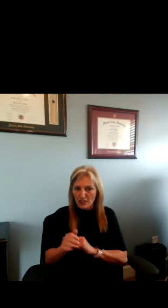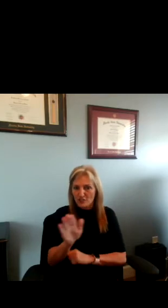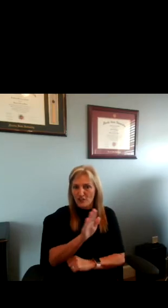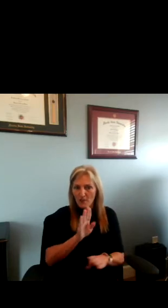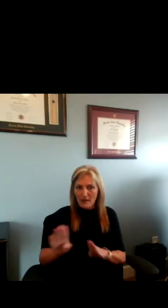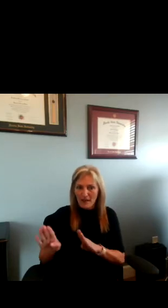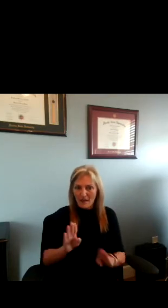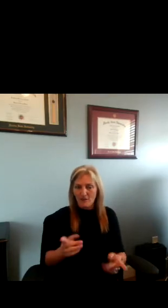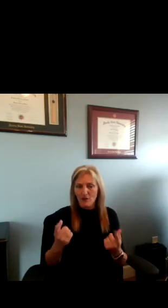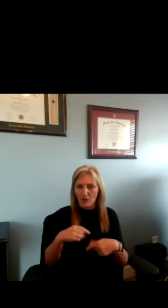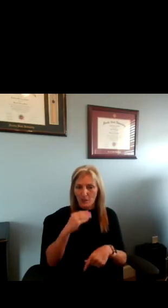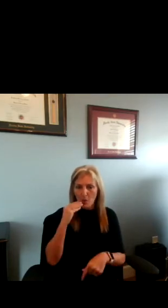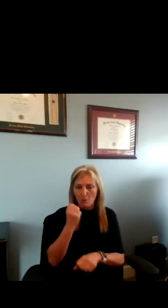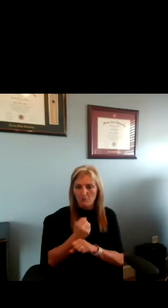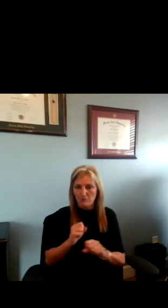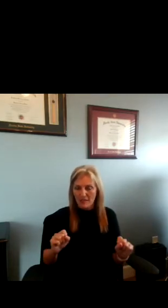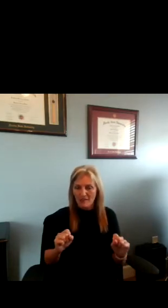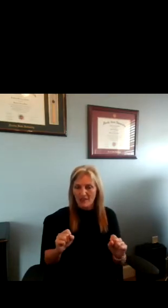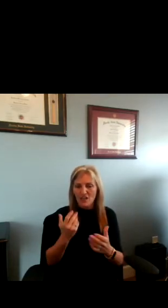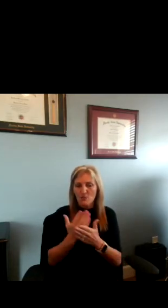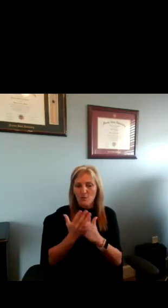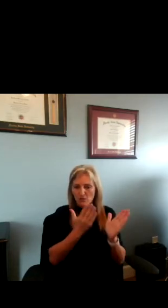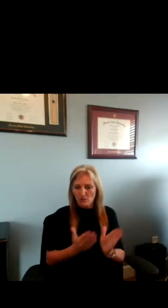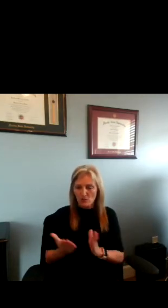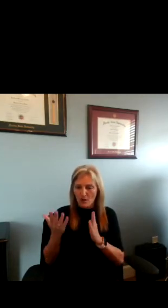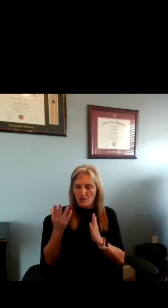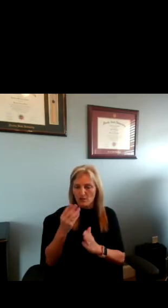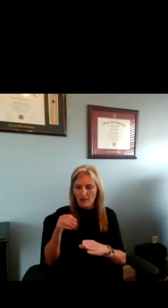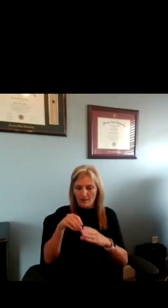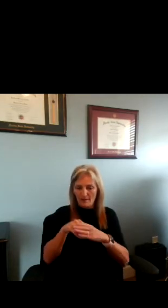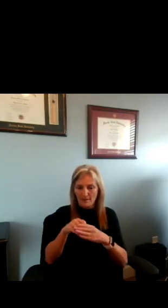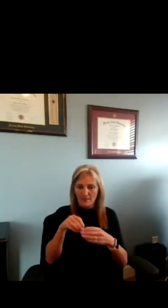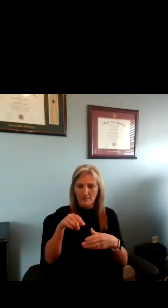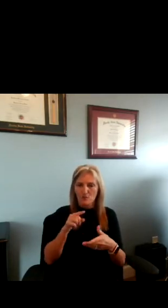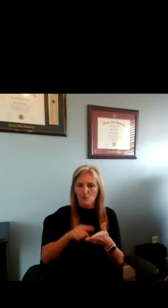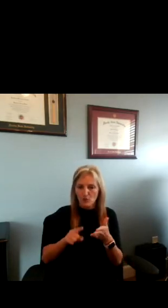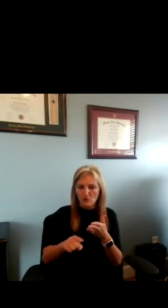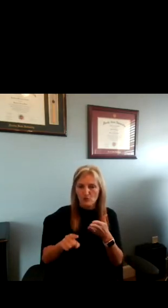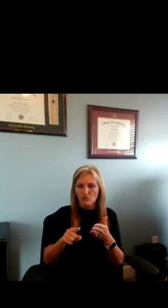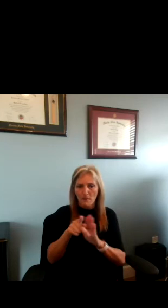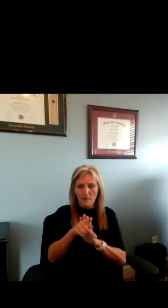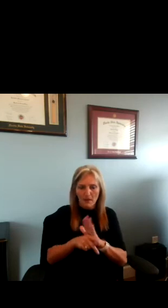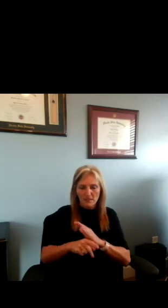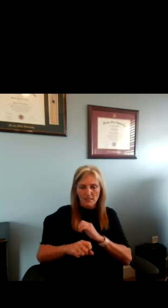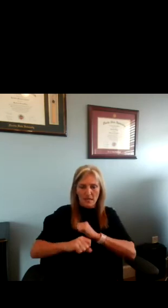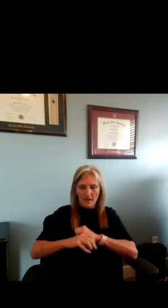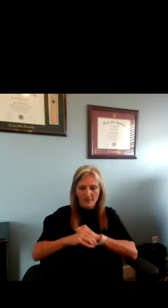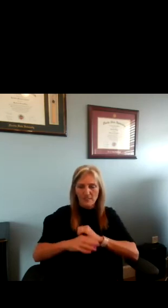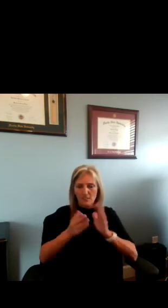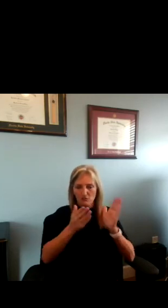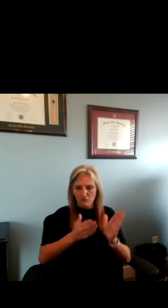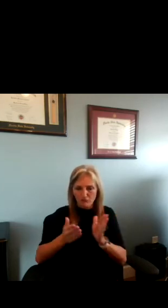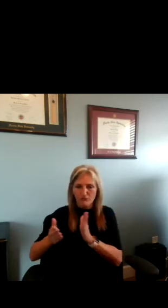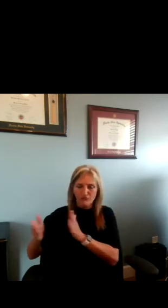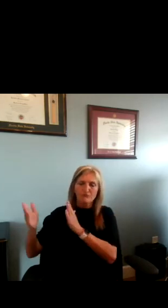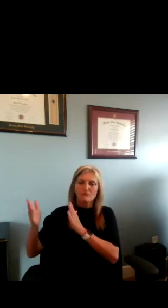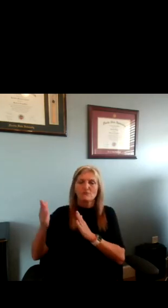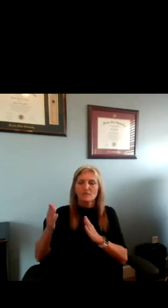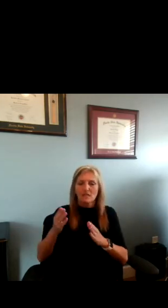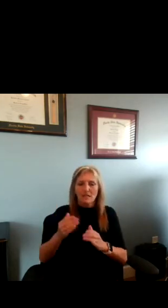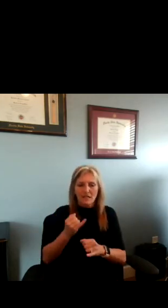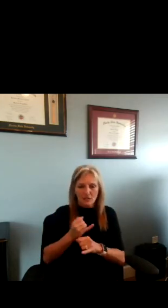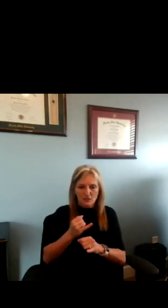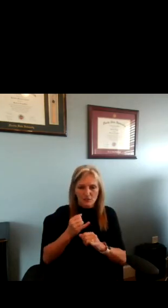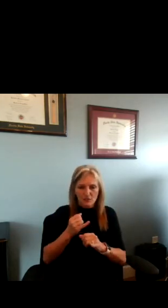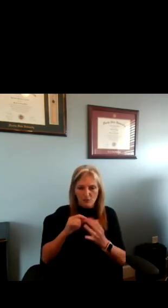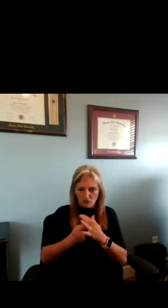home safely. Our prison strategy and our investments in research, policy advocacy, strategic litigation, and strategic